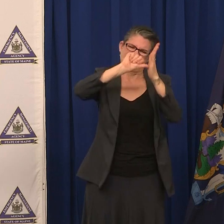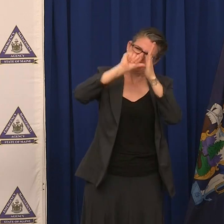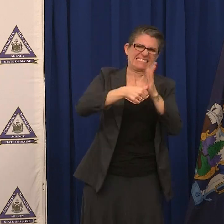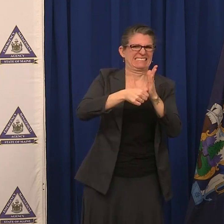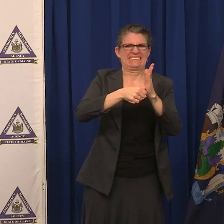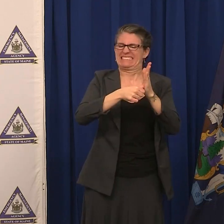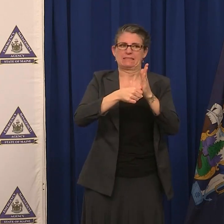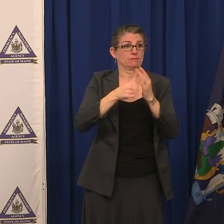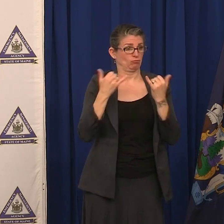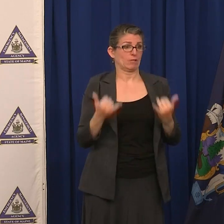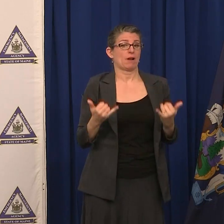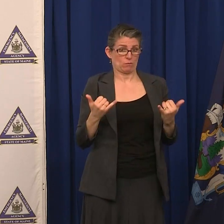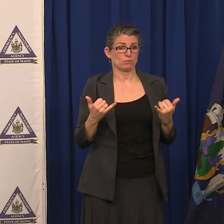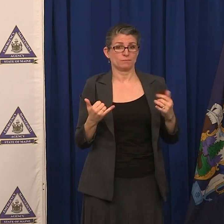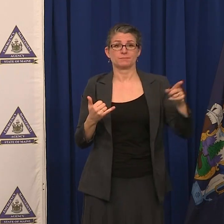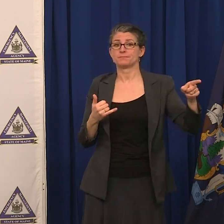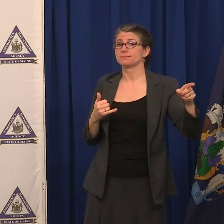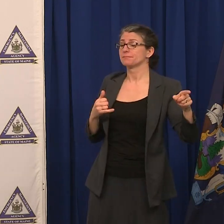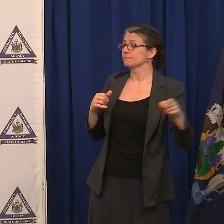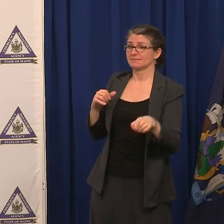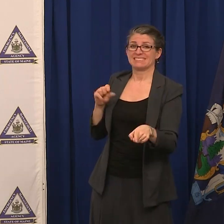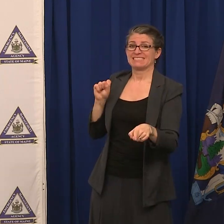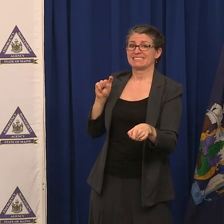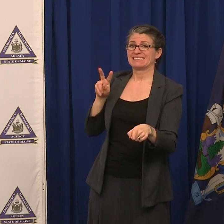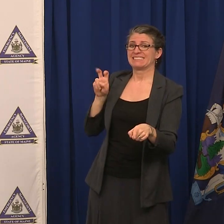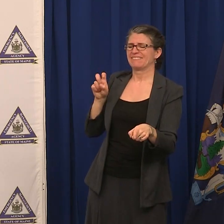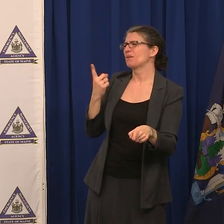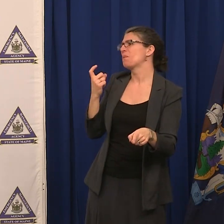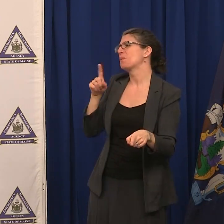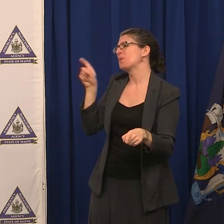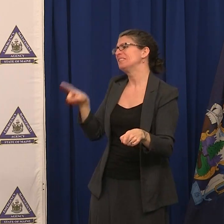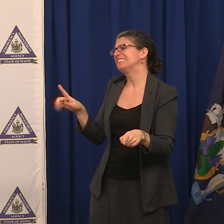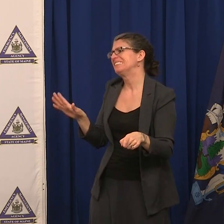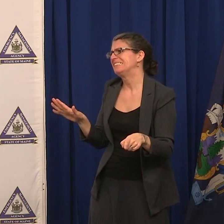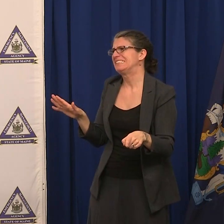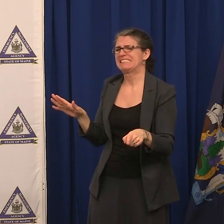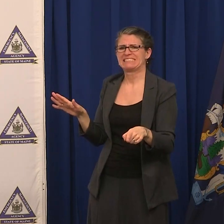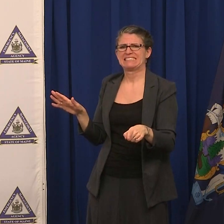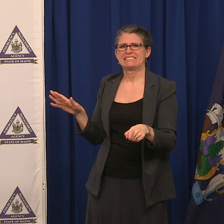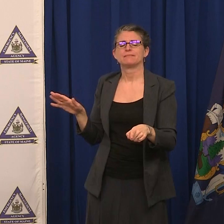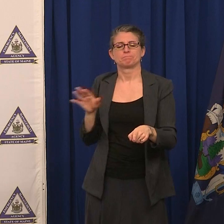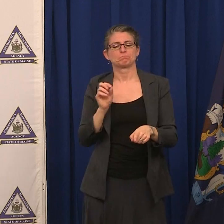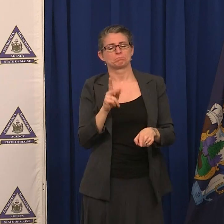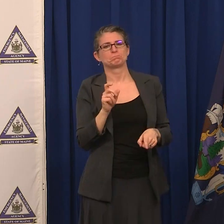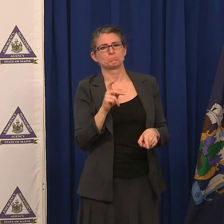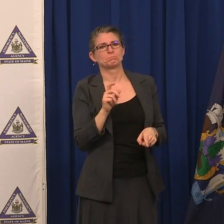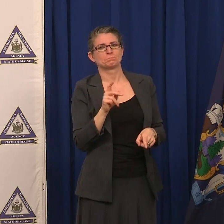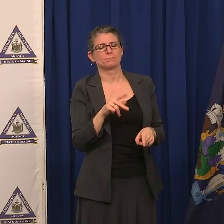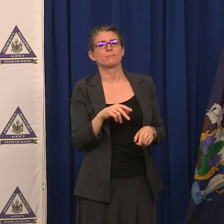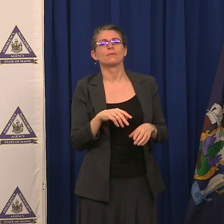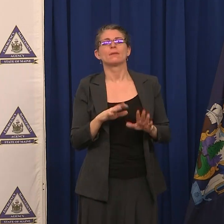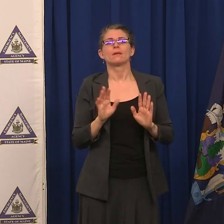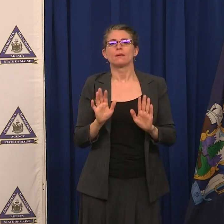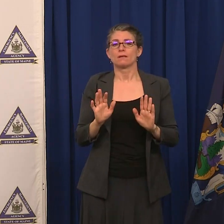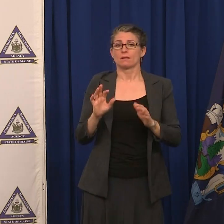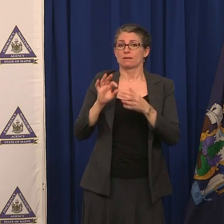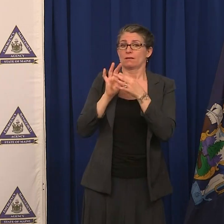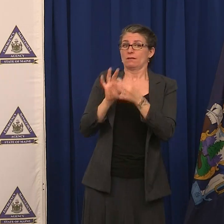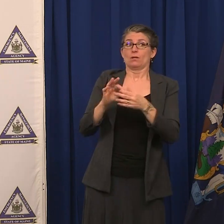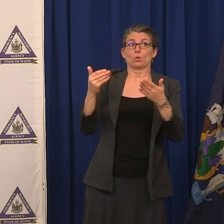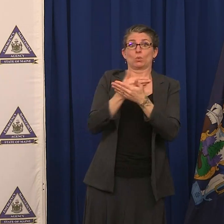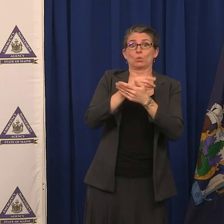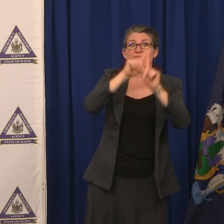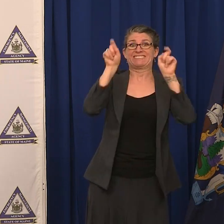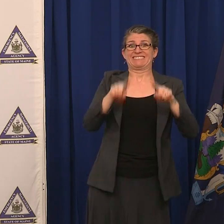then we'll go back to the question. You can go back to the room, and I'll leave you alone. Yeah, that's all right. I had a quick question about this new test by Abbott,